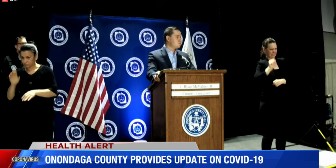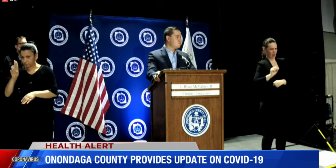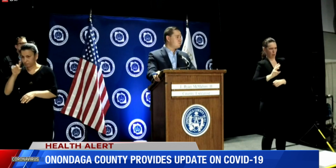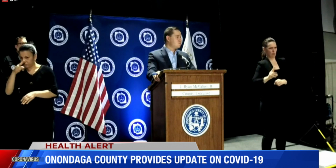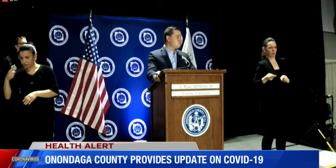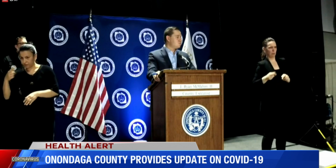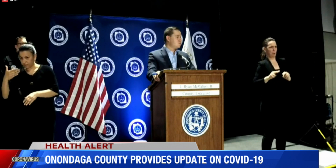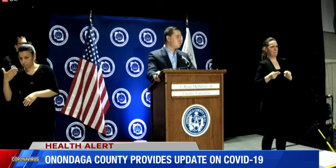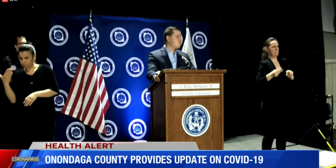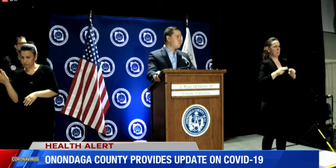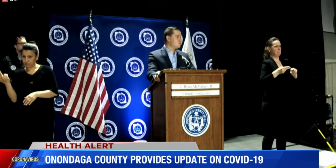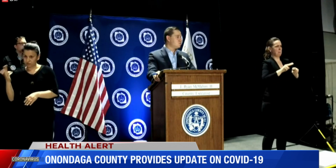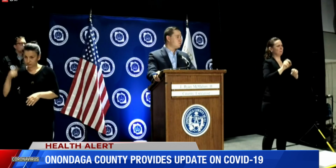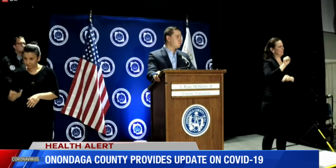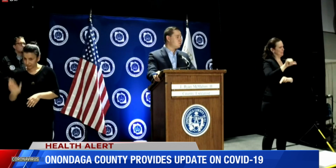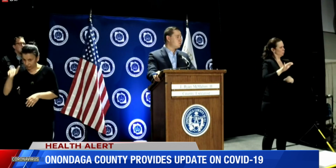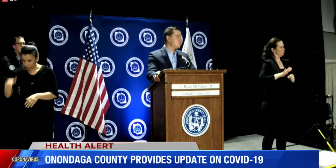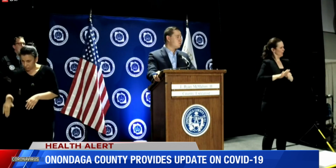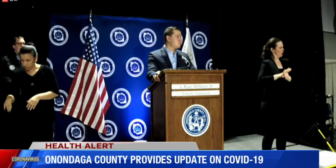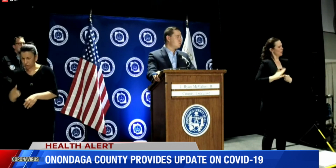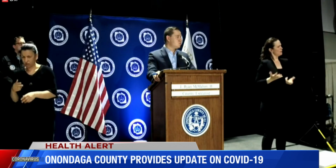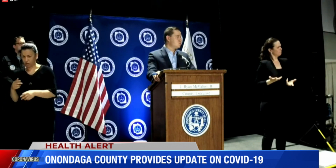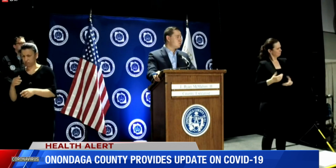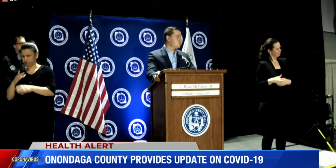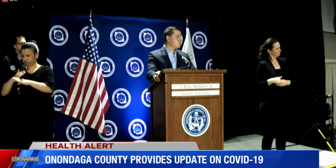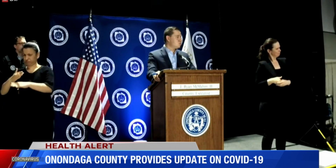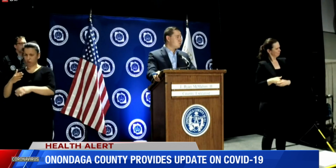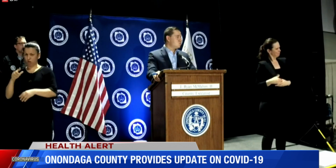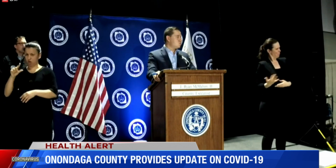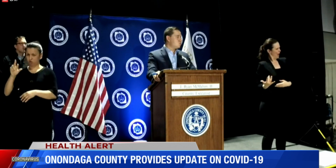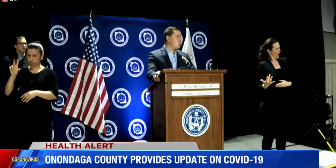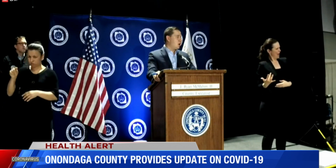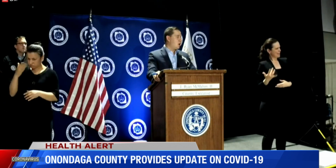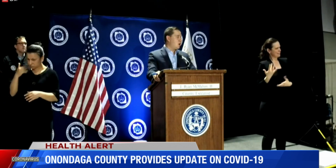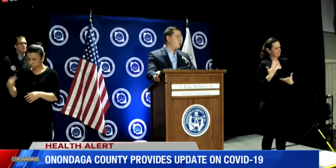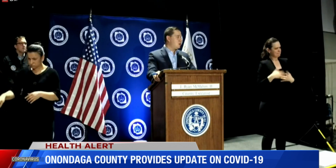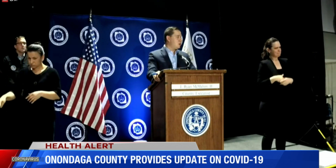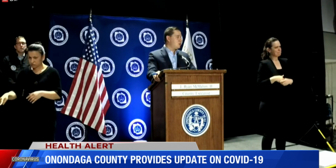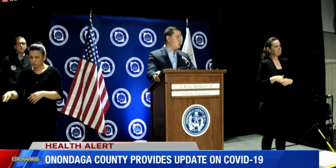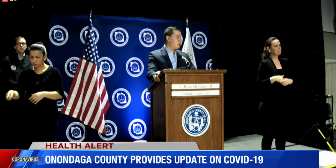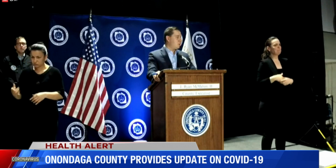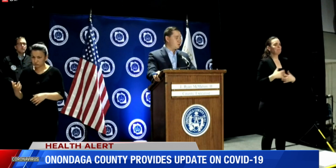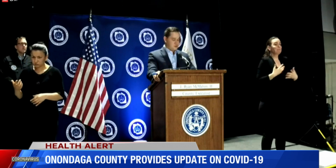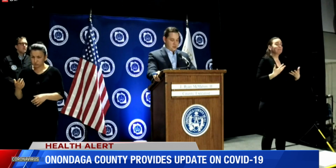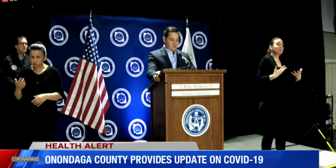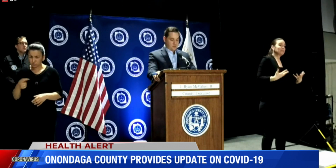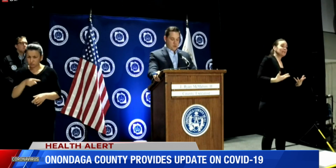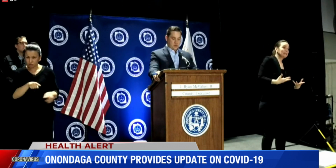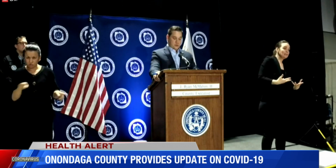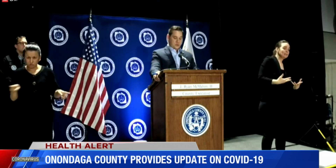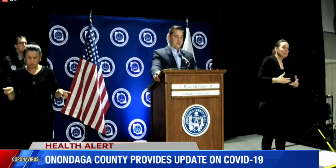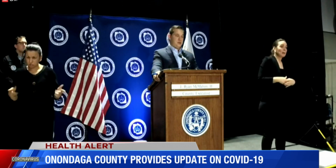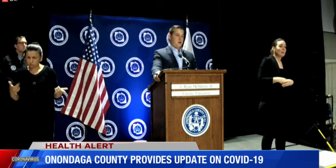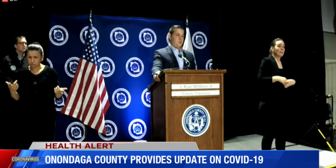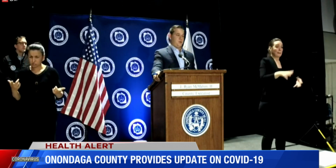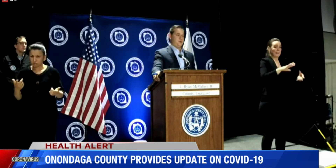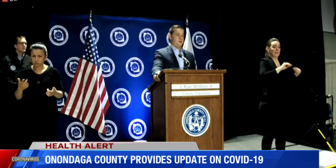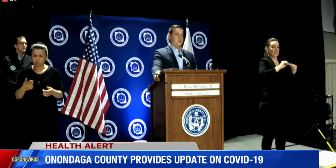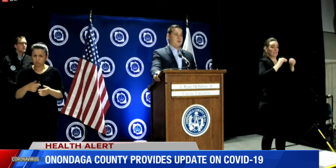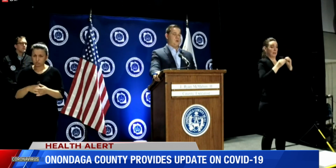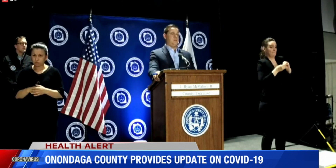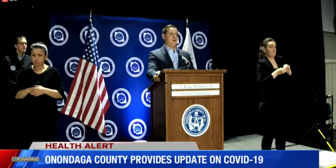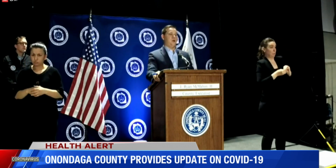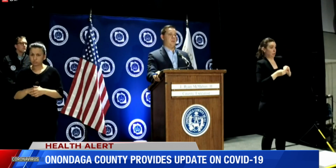Have the health folks come up with an explanation for that? The numbers, Tim, when you look at the city